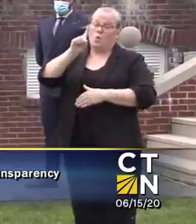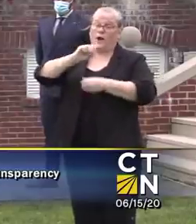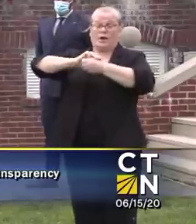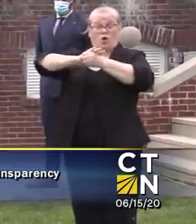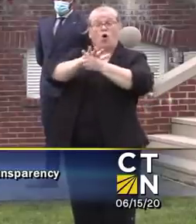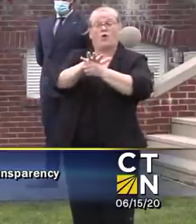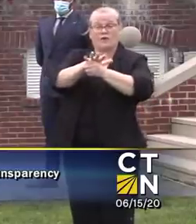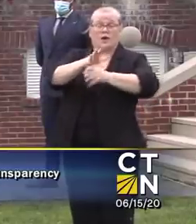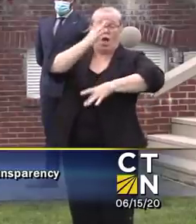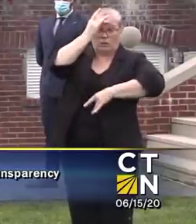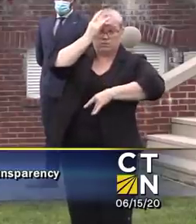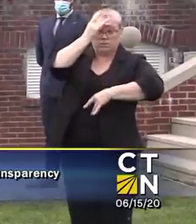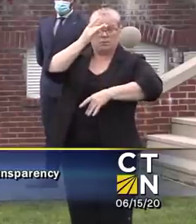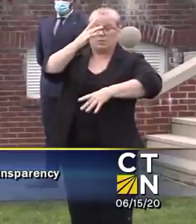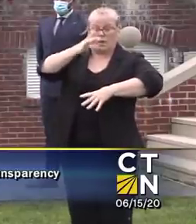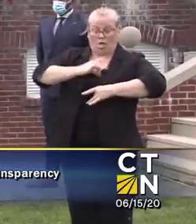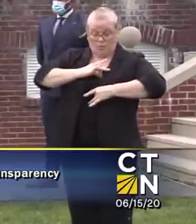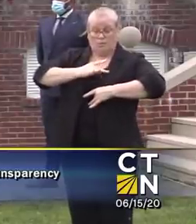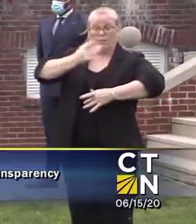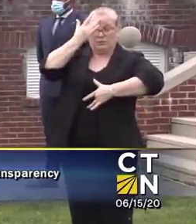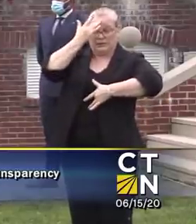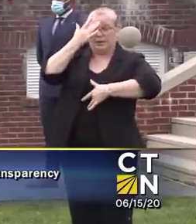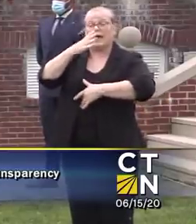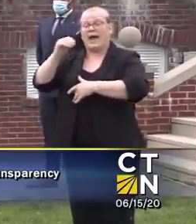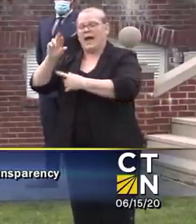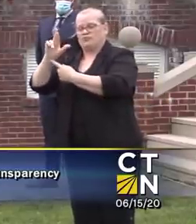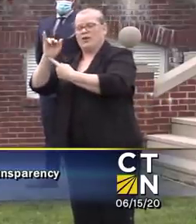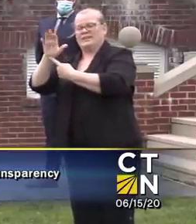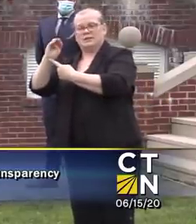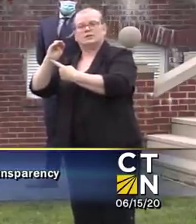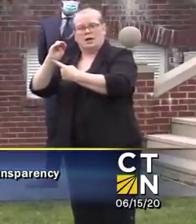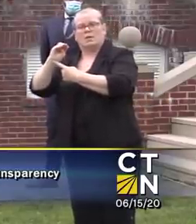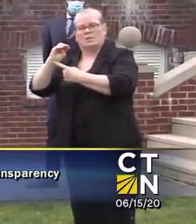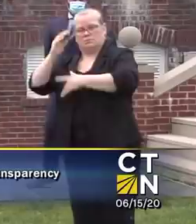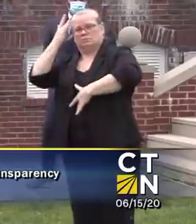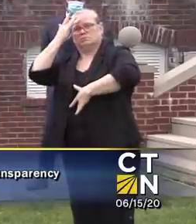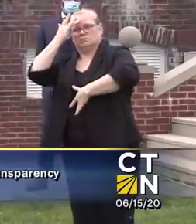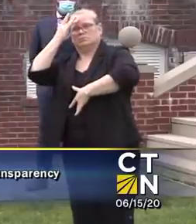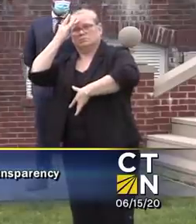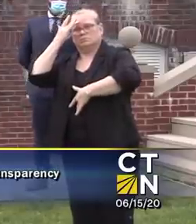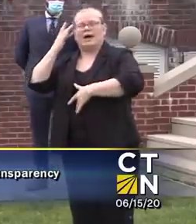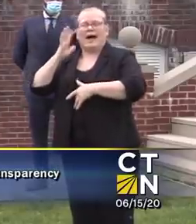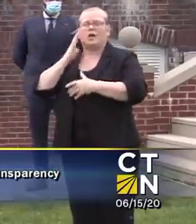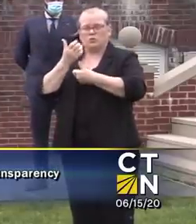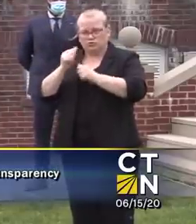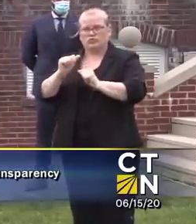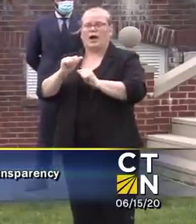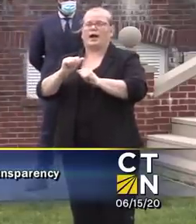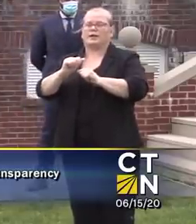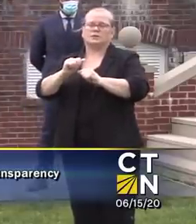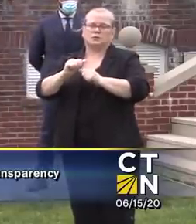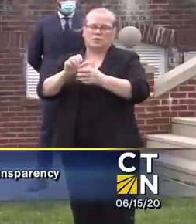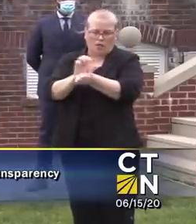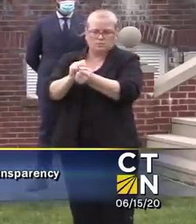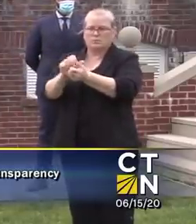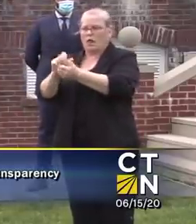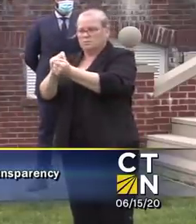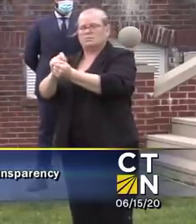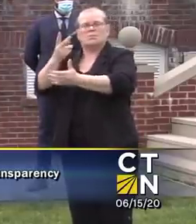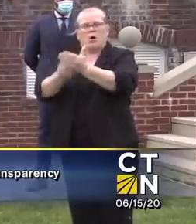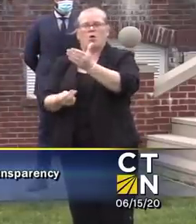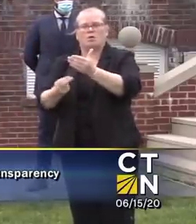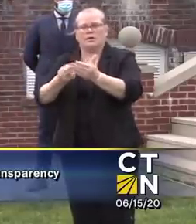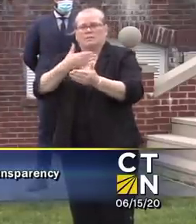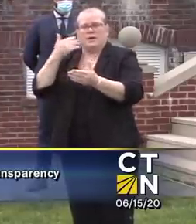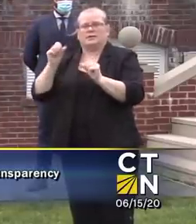we're going to eradicate both as best we can. For Representatives Bradley and Berengia, is the list of reforms that Governor